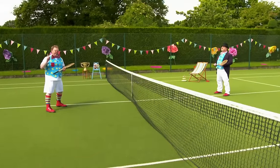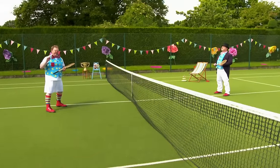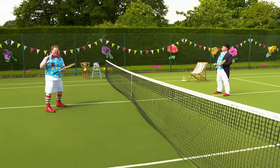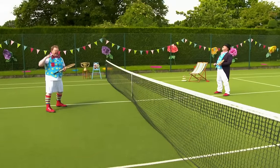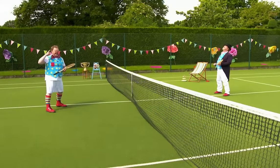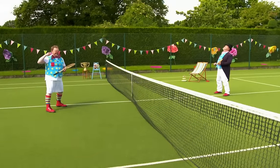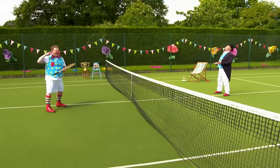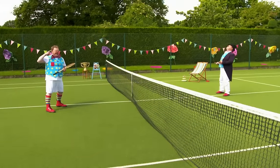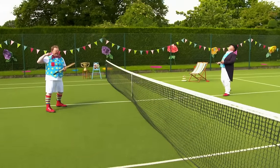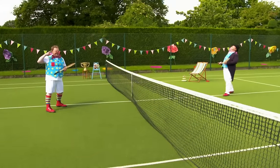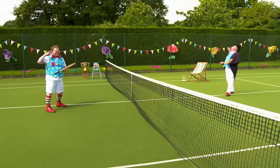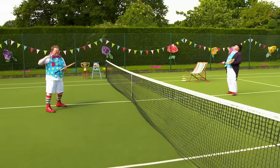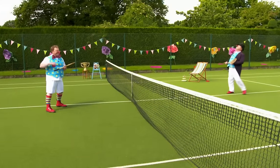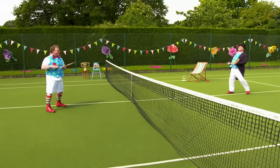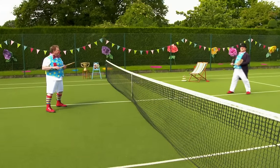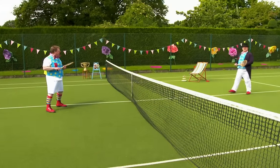What's that noise?